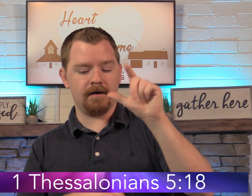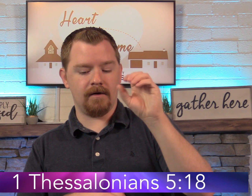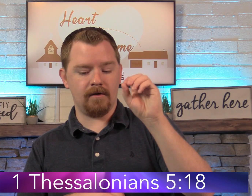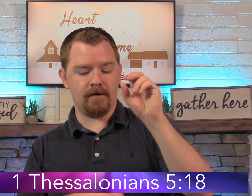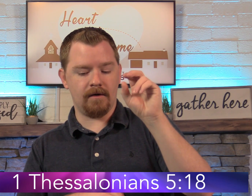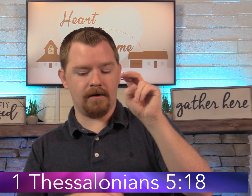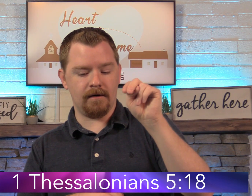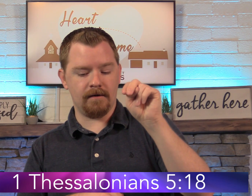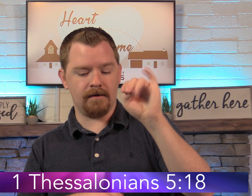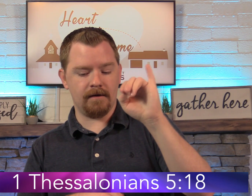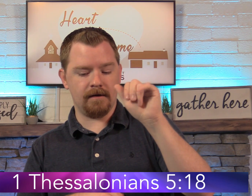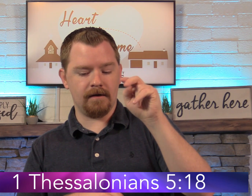Thessalonians,